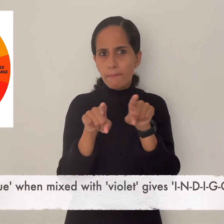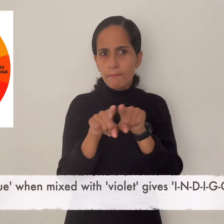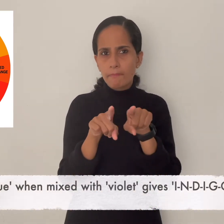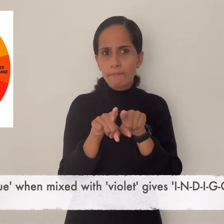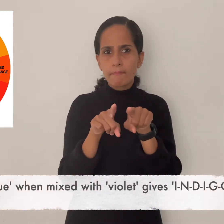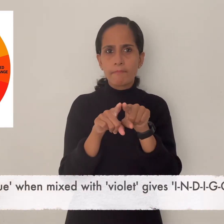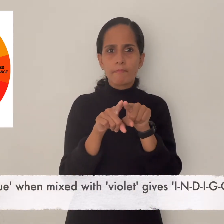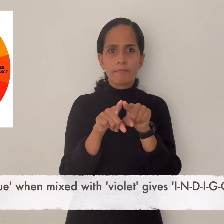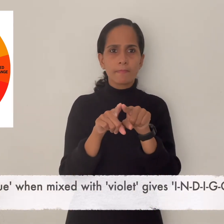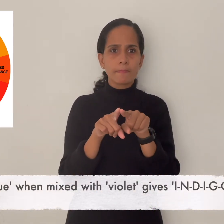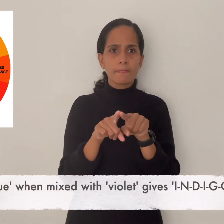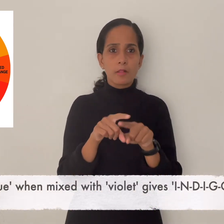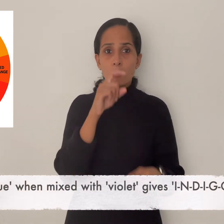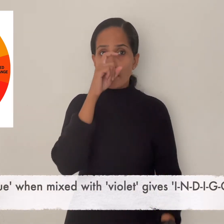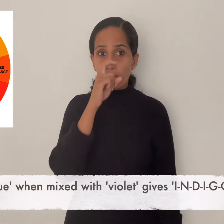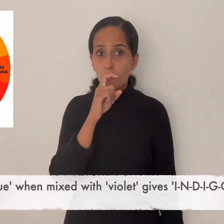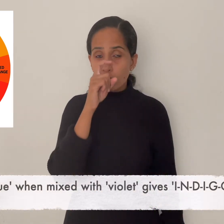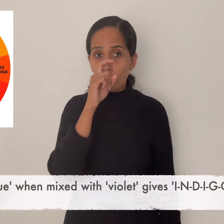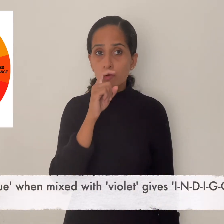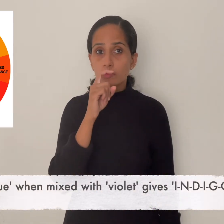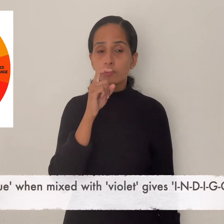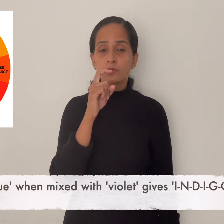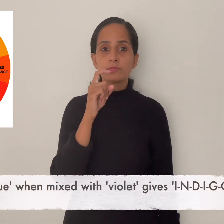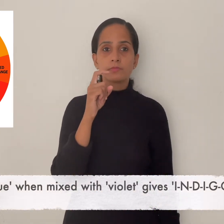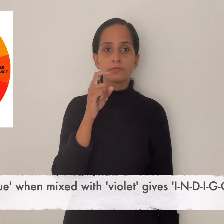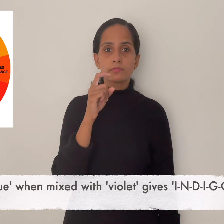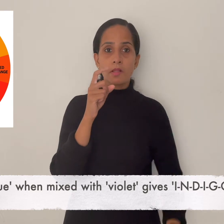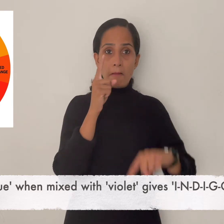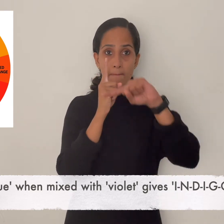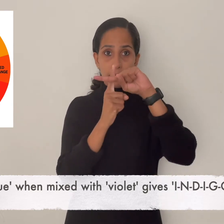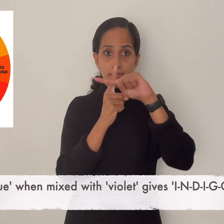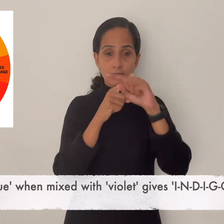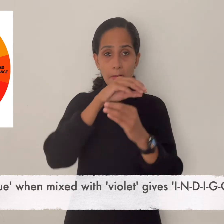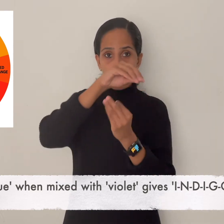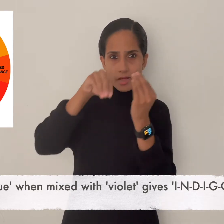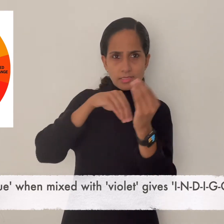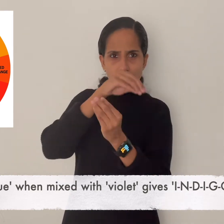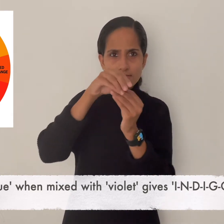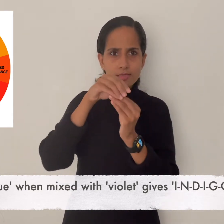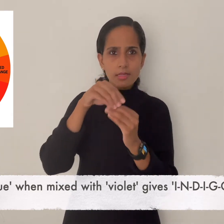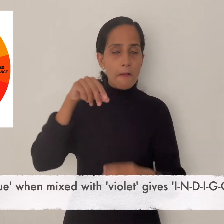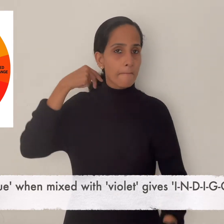And then blue, when mixed with violet,